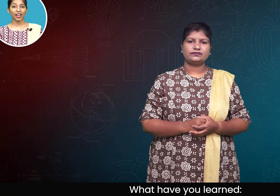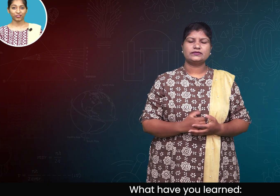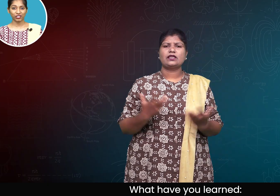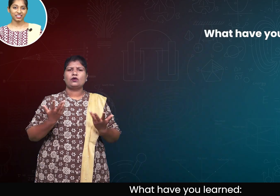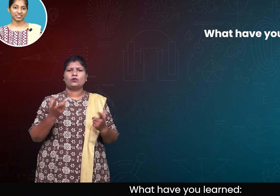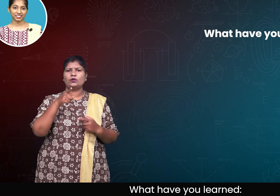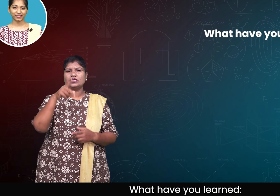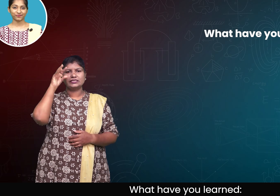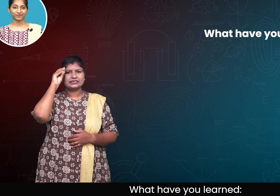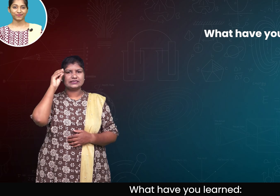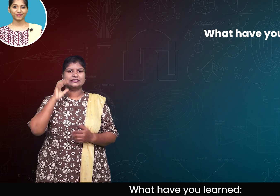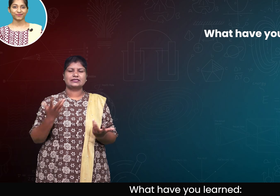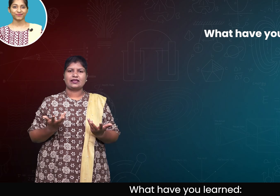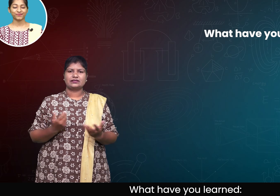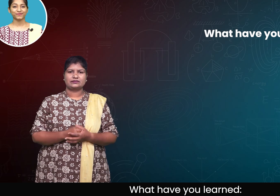What have you learned?